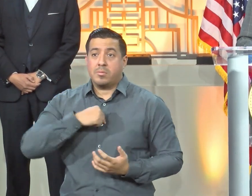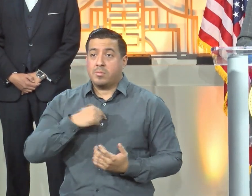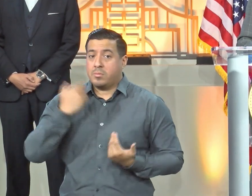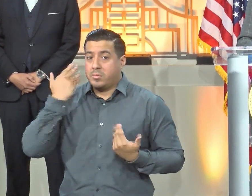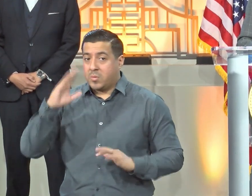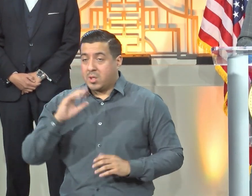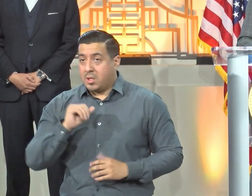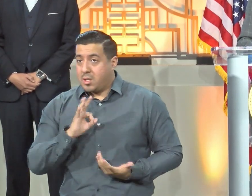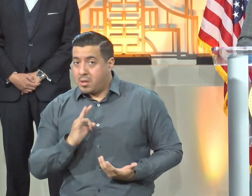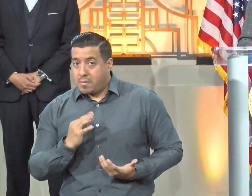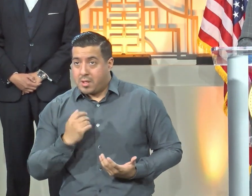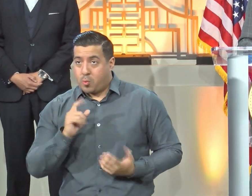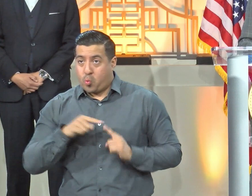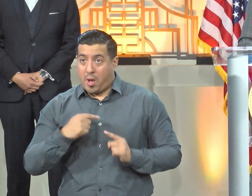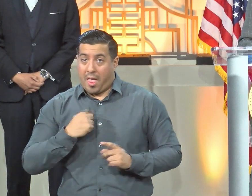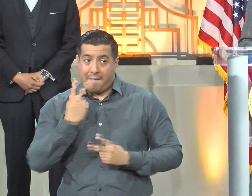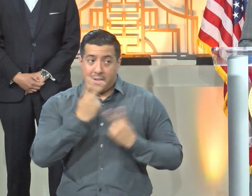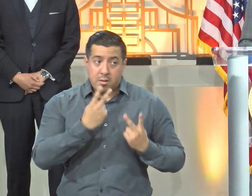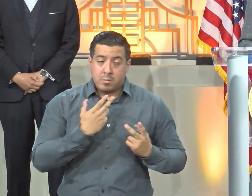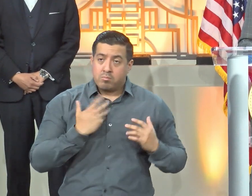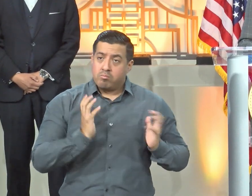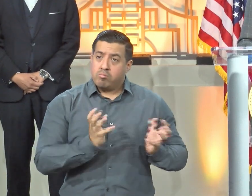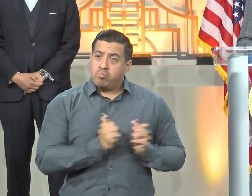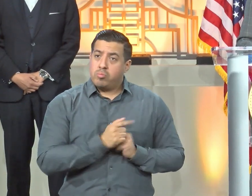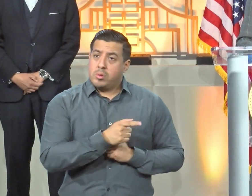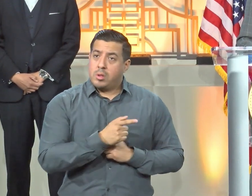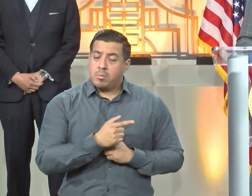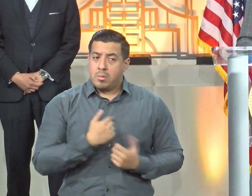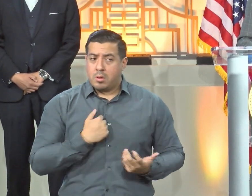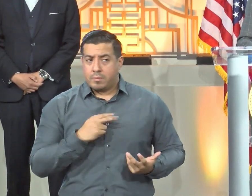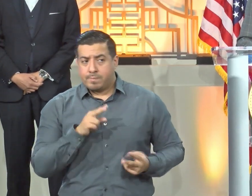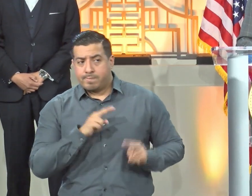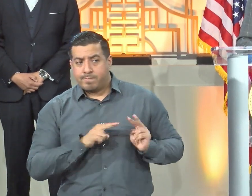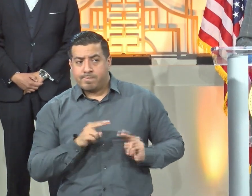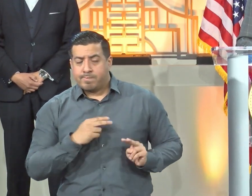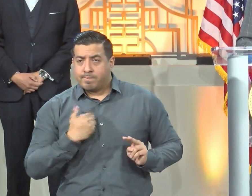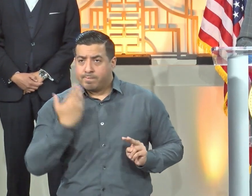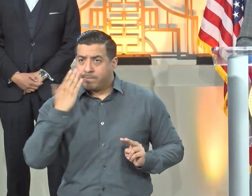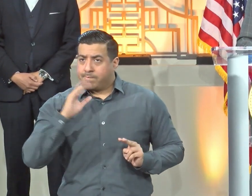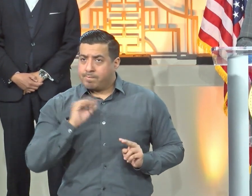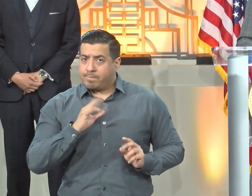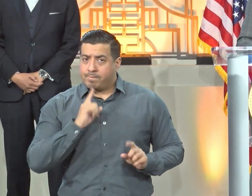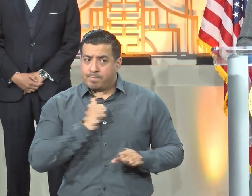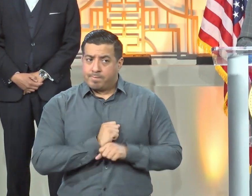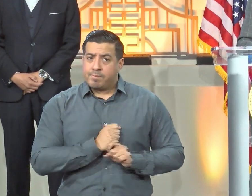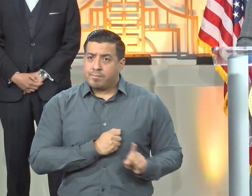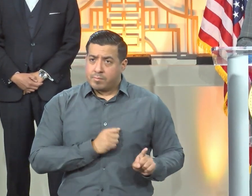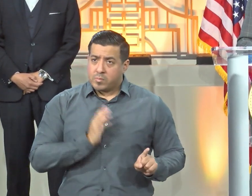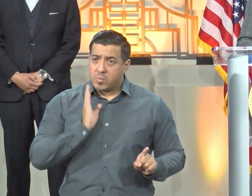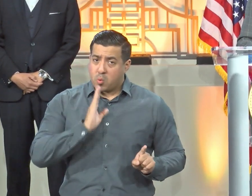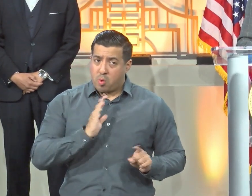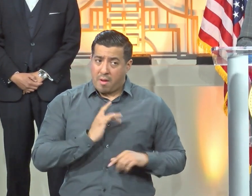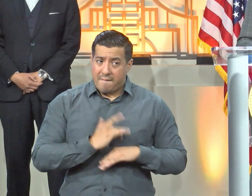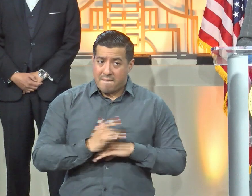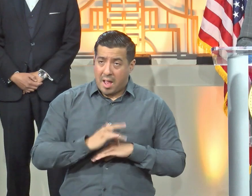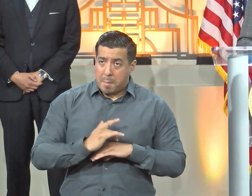whether or not, when I visited with him and talked with him, whether or not he would be